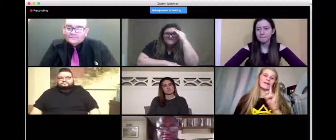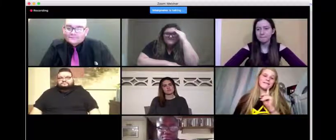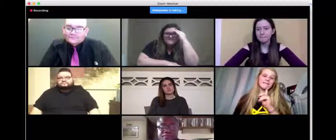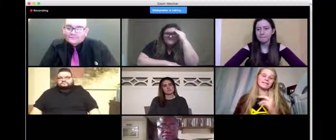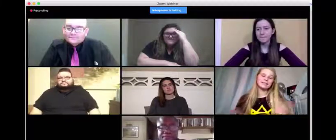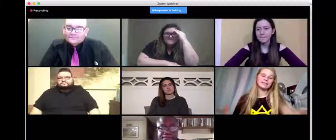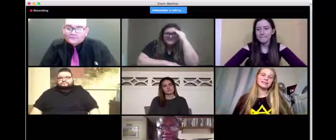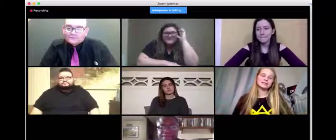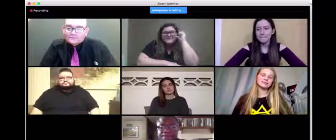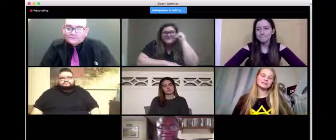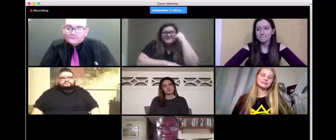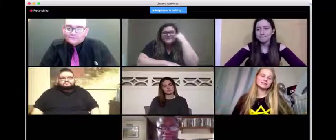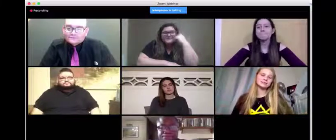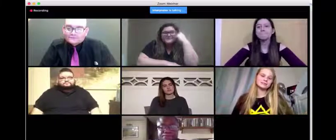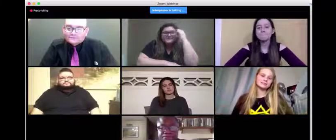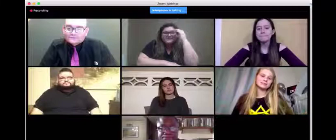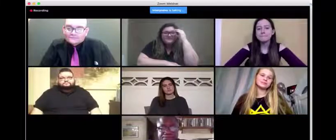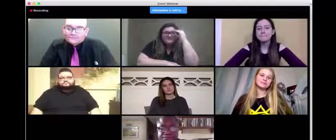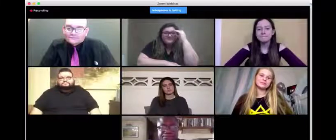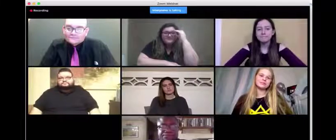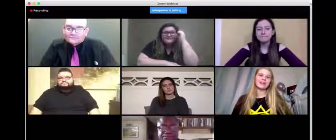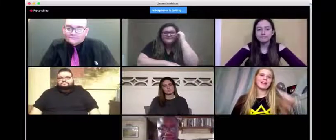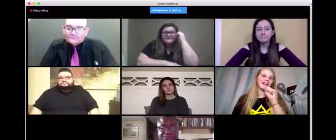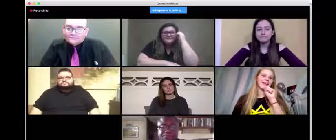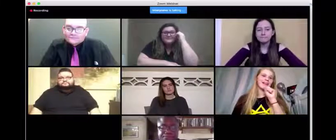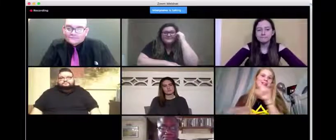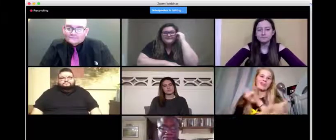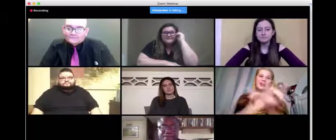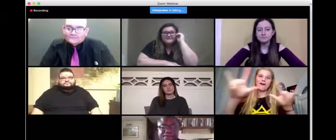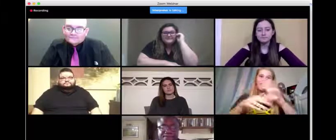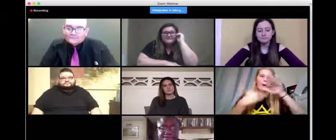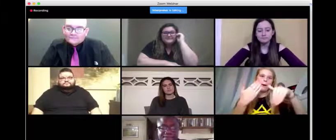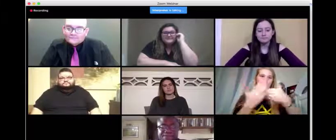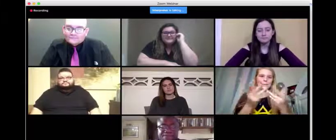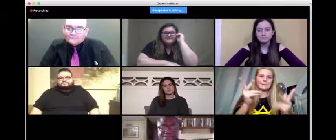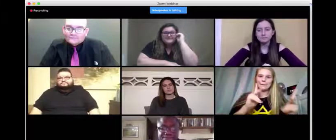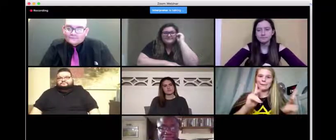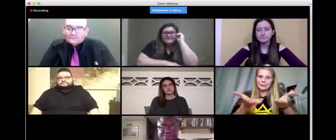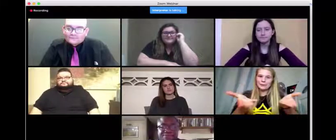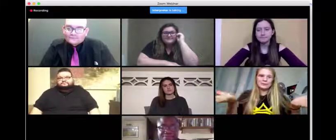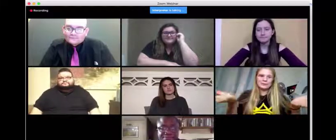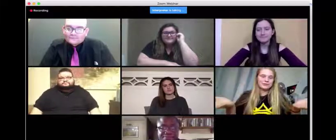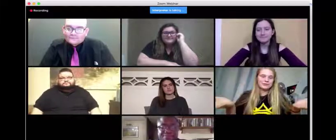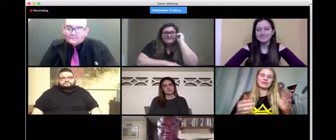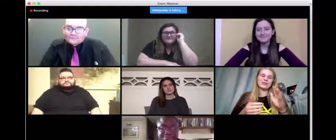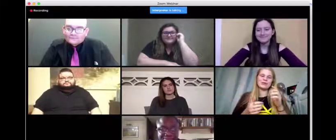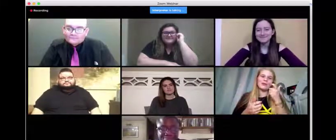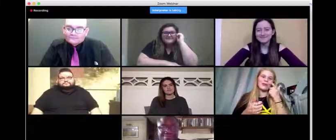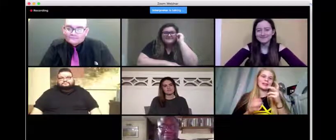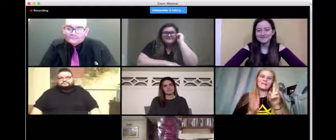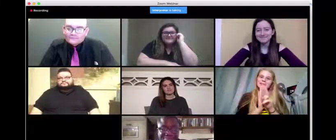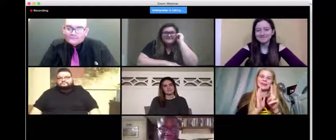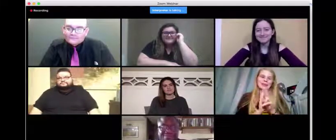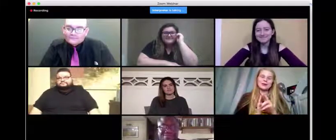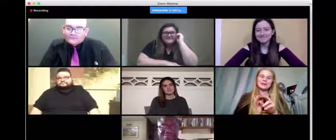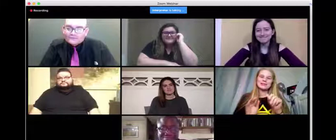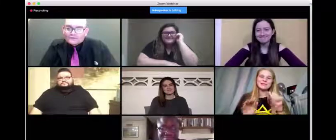love all the people here, and I watch the videos. Amanda makes me laugh all the time, cracking me up, and